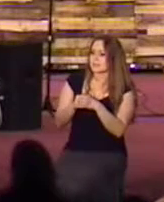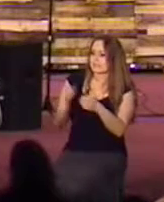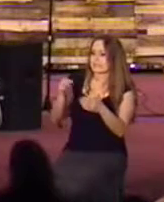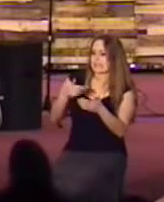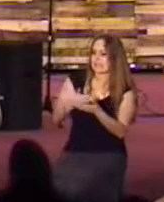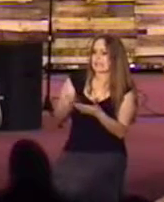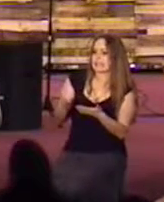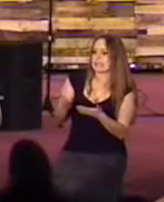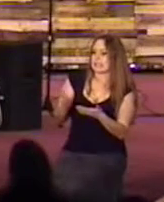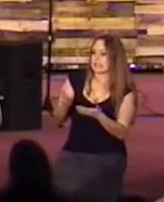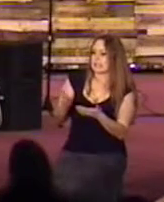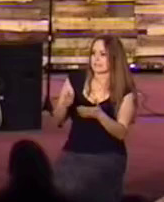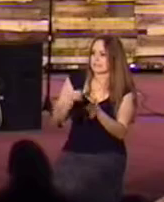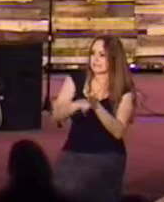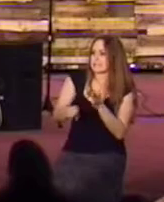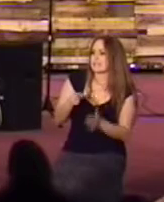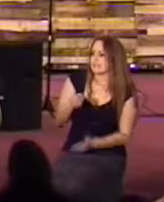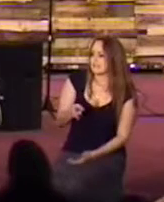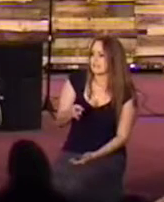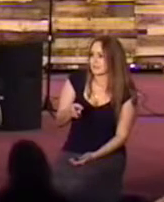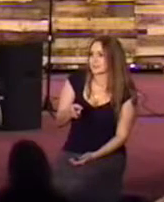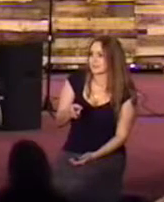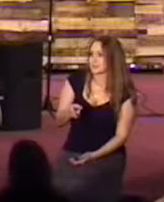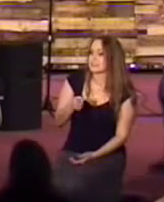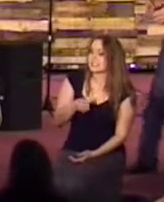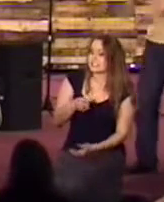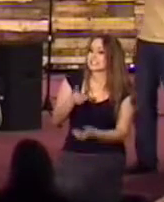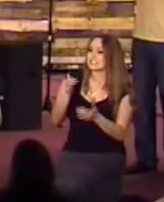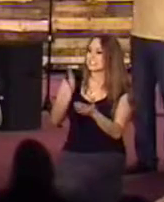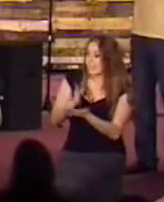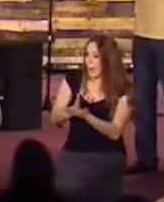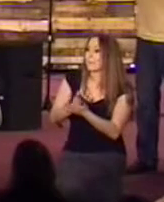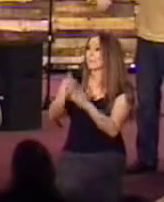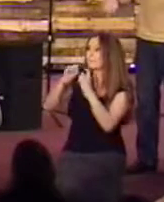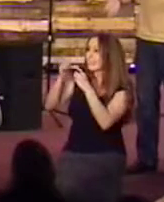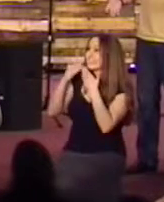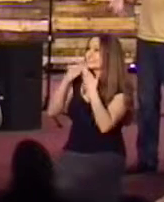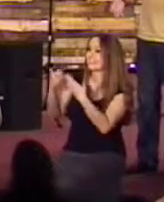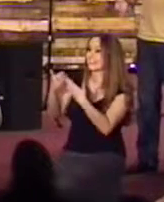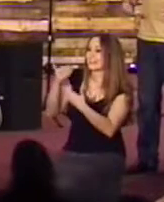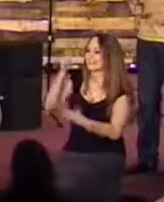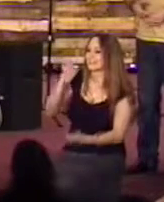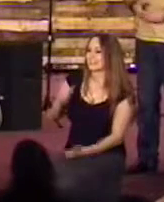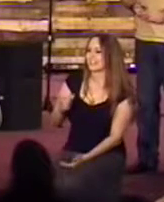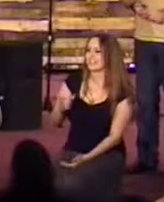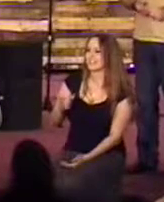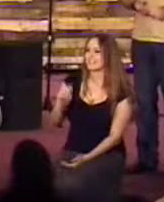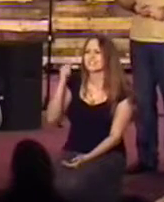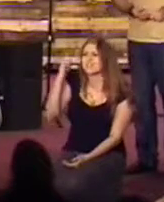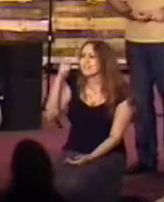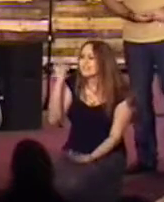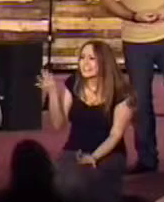him physically, he stops and gives thanks for it. That is crazy to me.